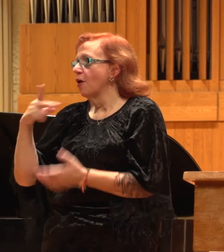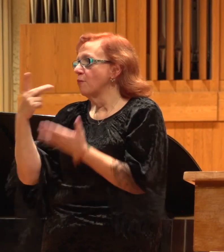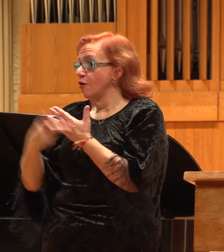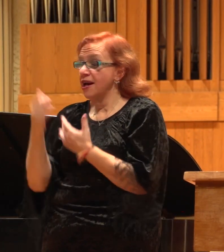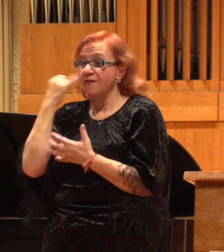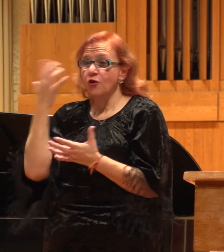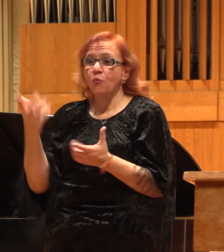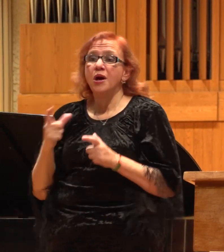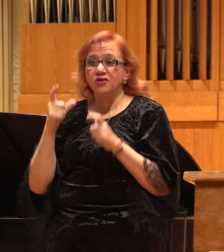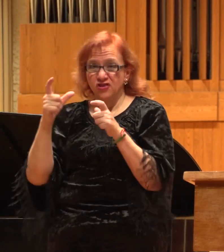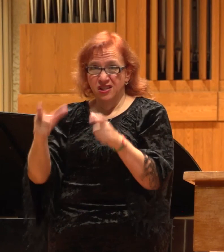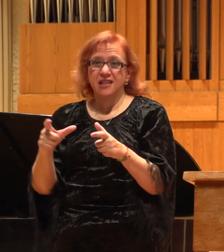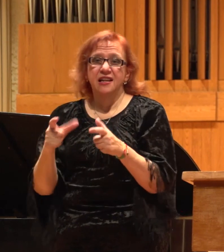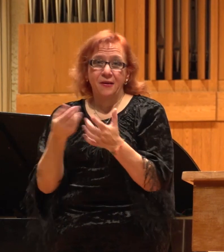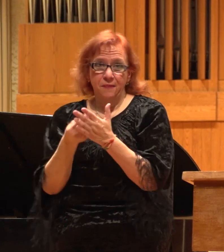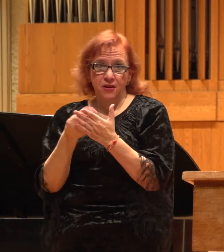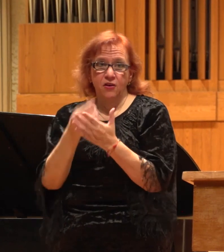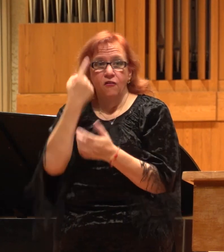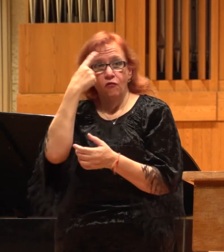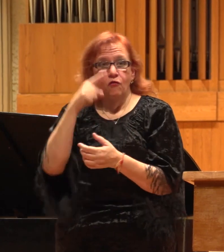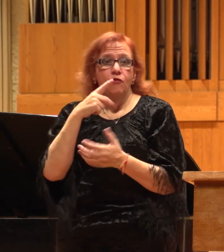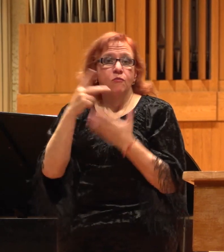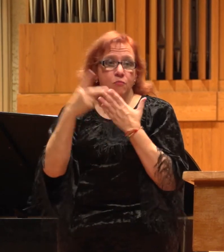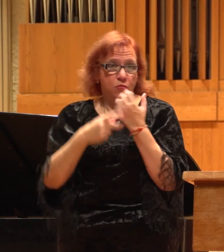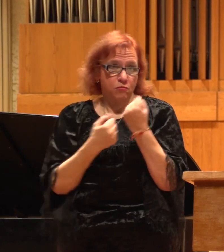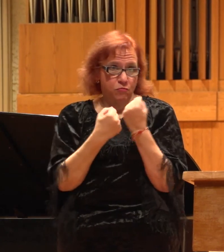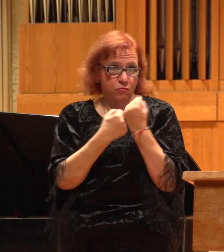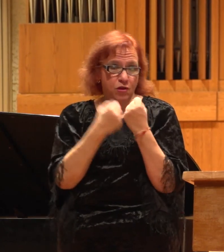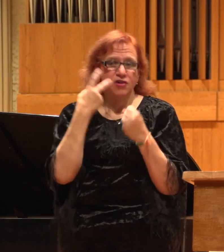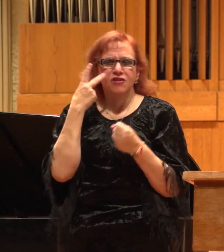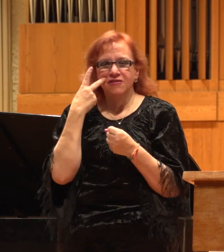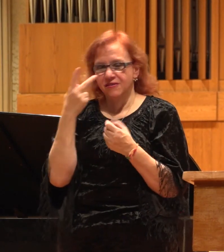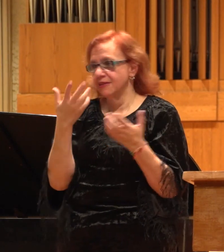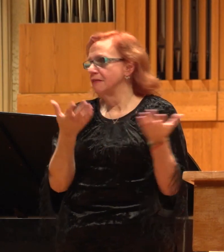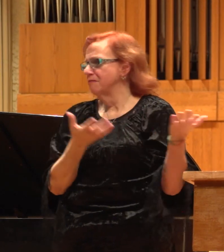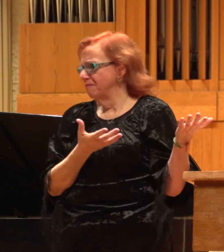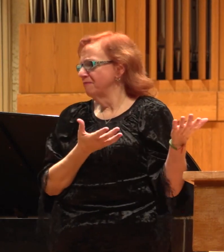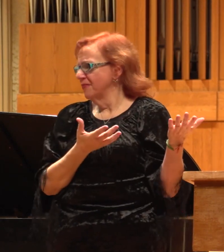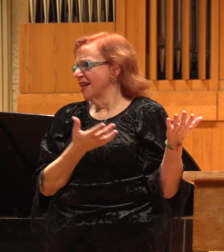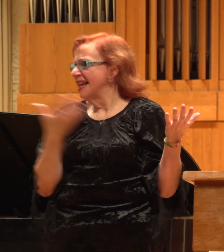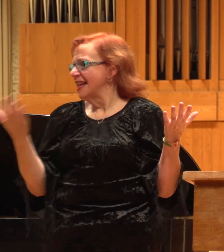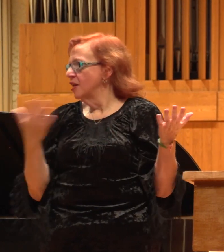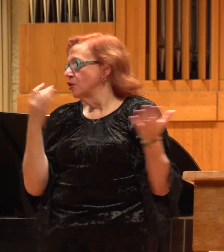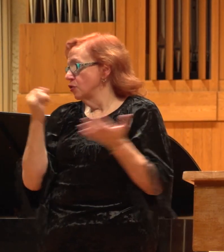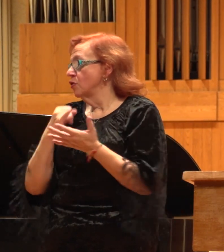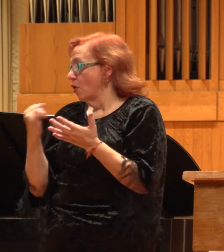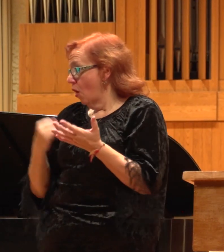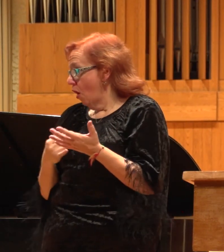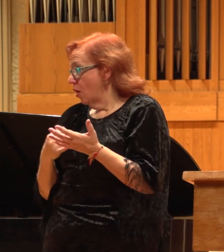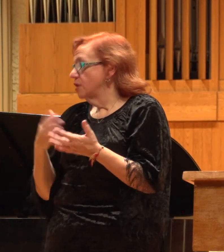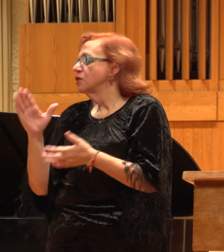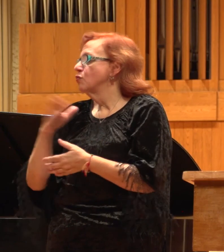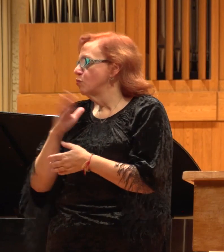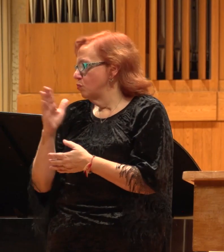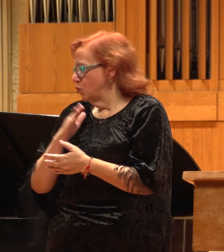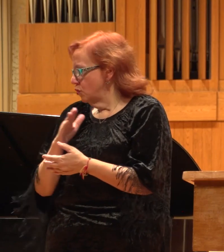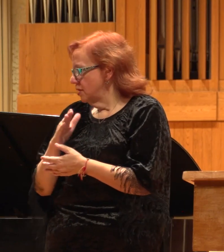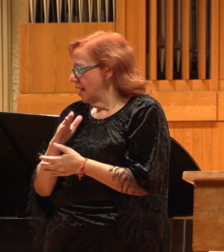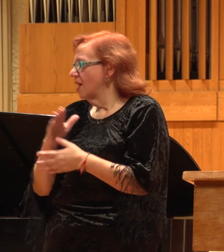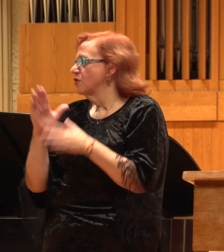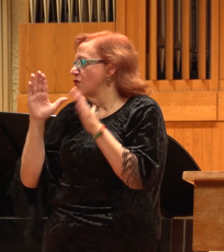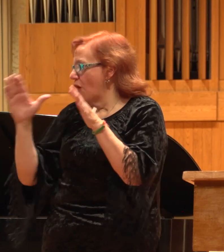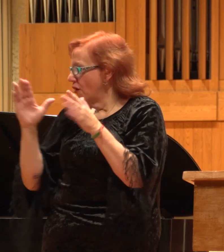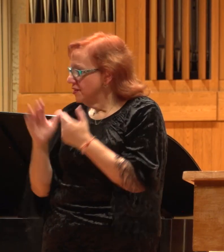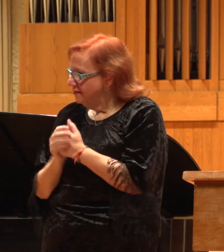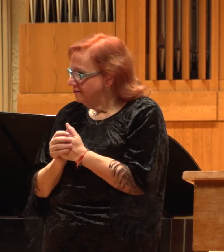to donate to this program, as you can see, the fruits of its labor, this is the arts, this is music, this is